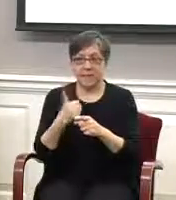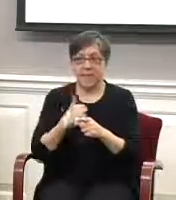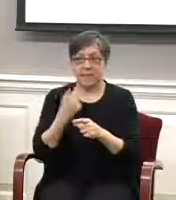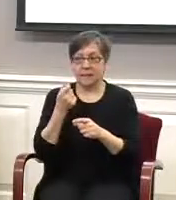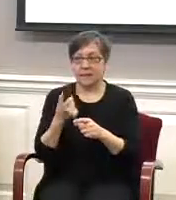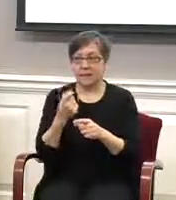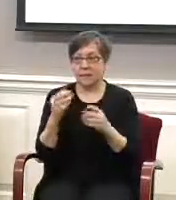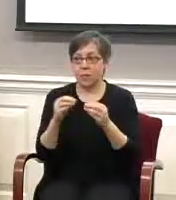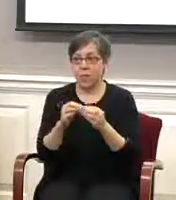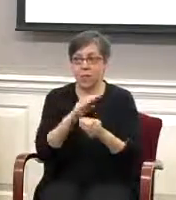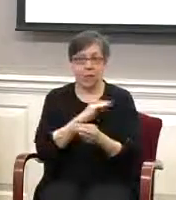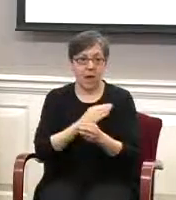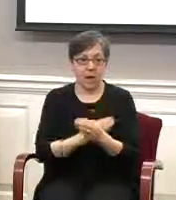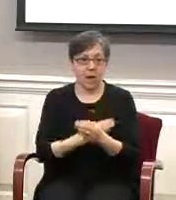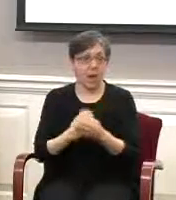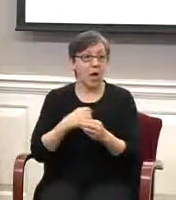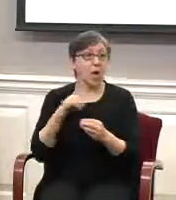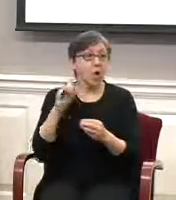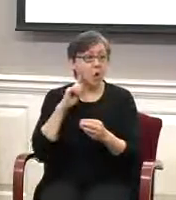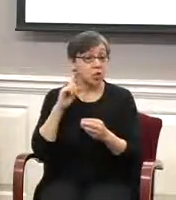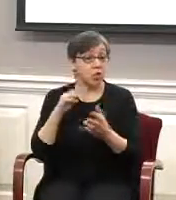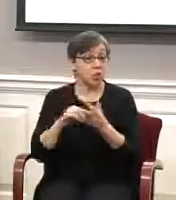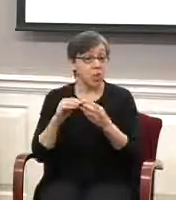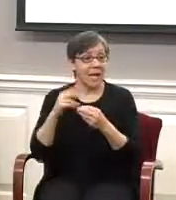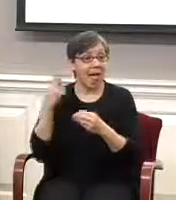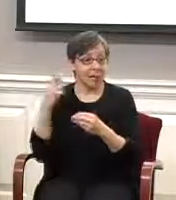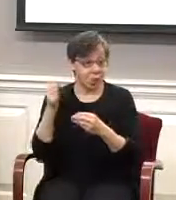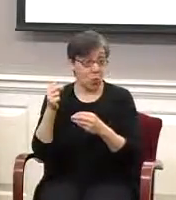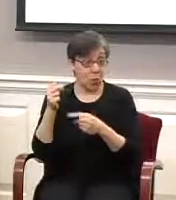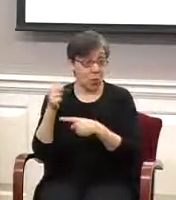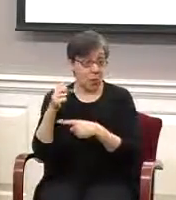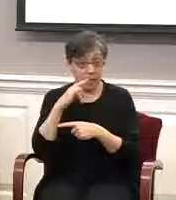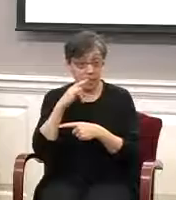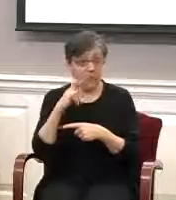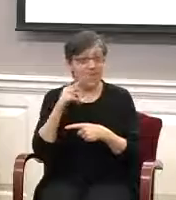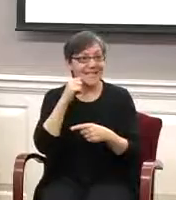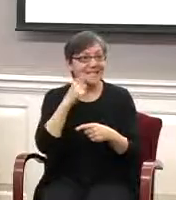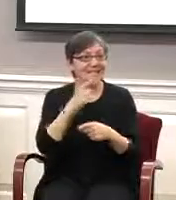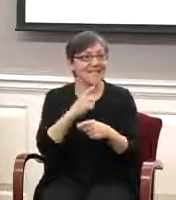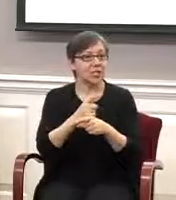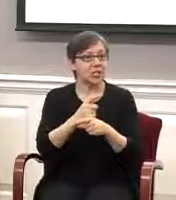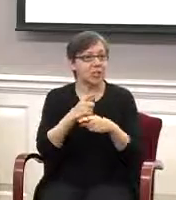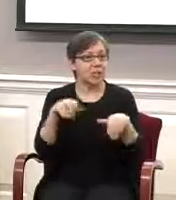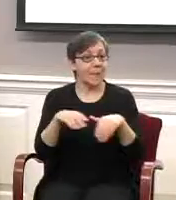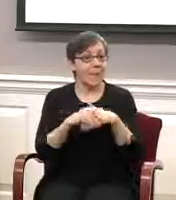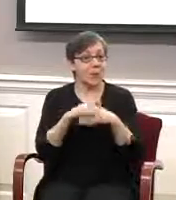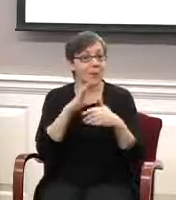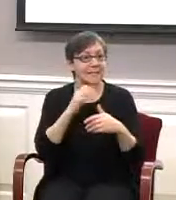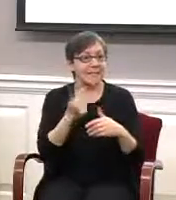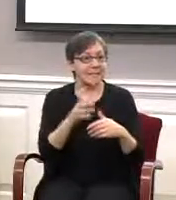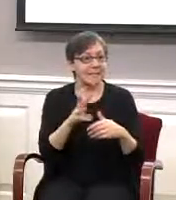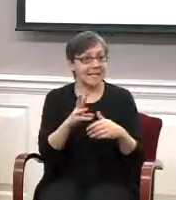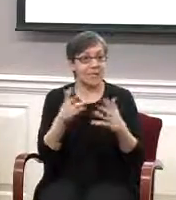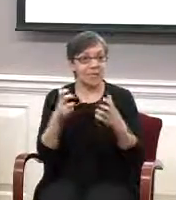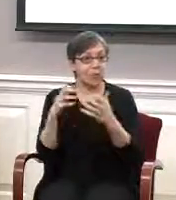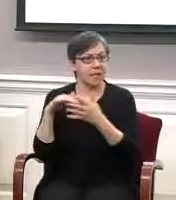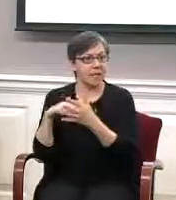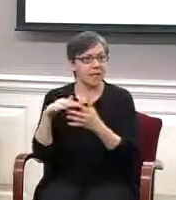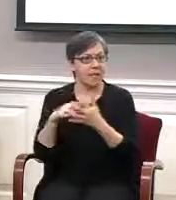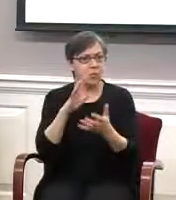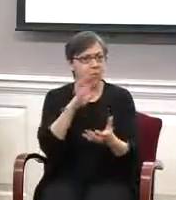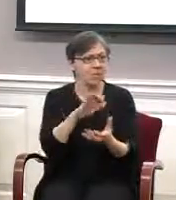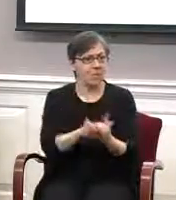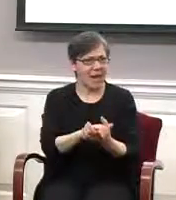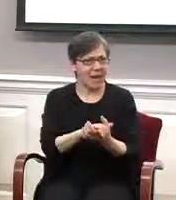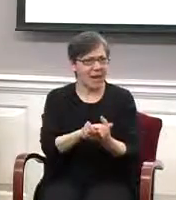power. I heard stories of secondary students saying, you know, my sister, with her marriage was being arranged, she was 16, she wanted to keep studying, I convinced